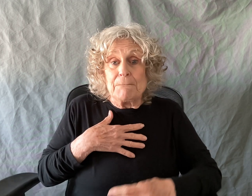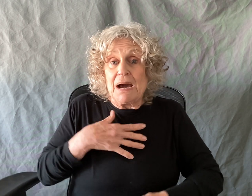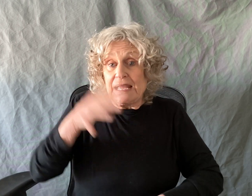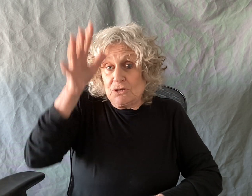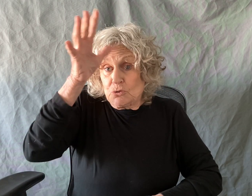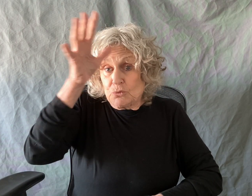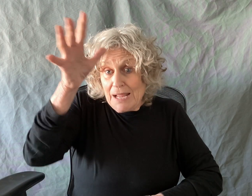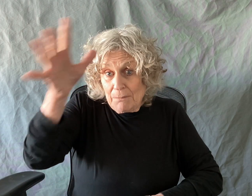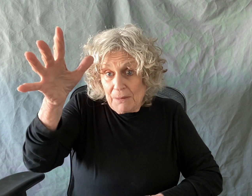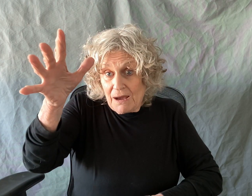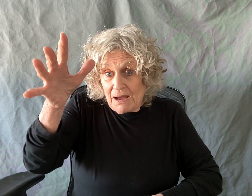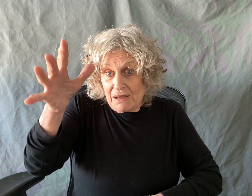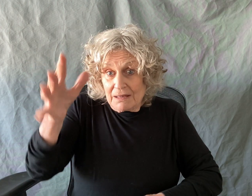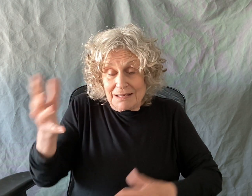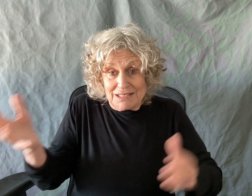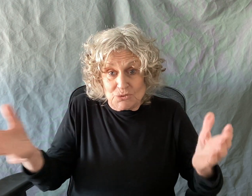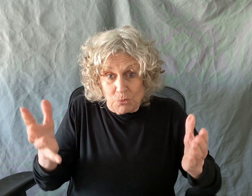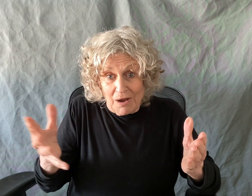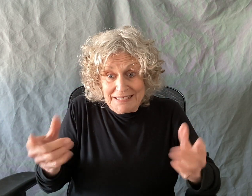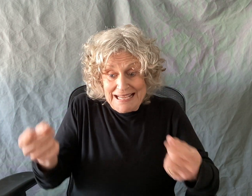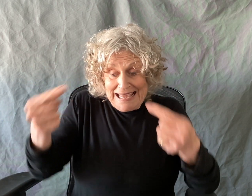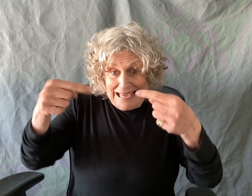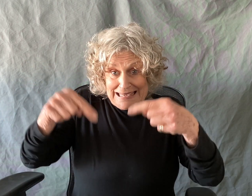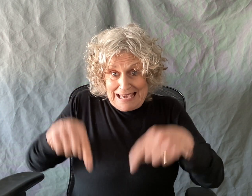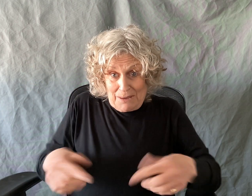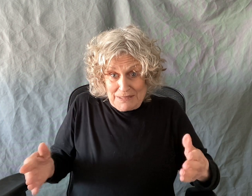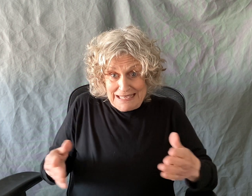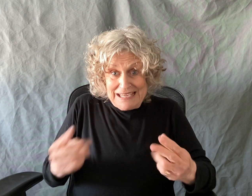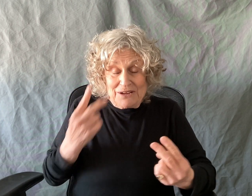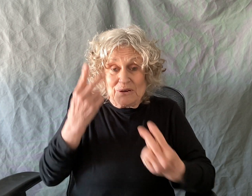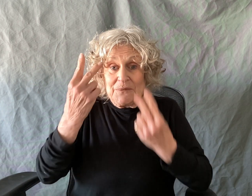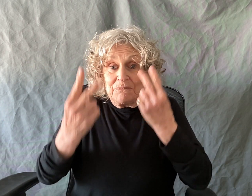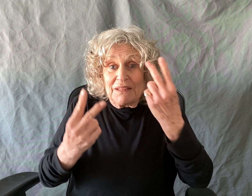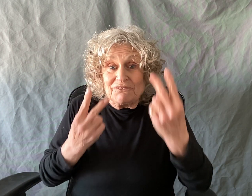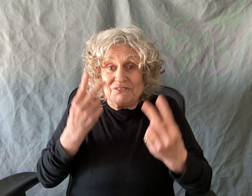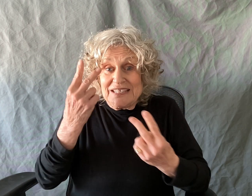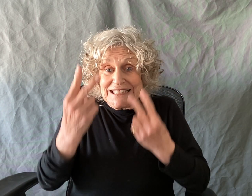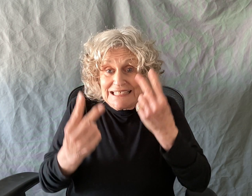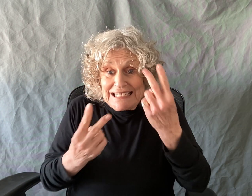My grandpa is what? Coming here, visiting.